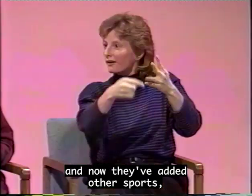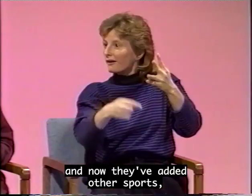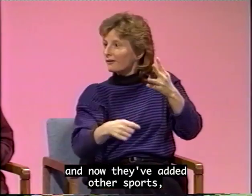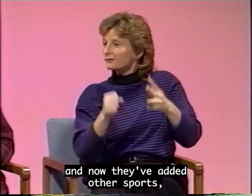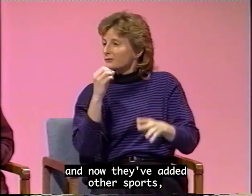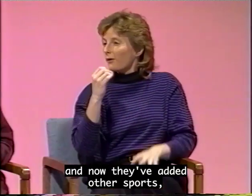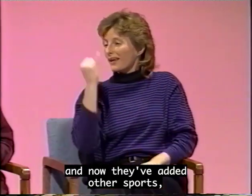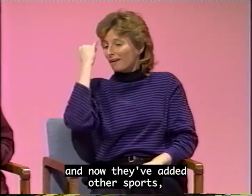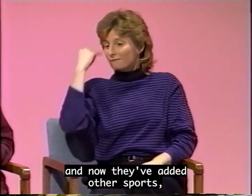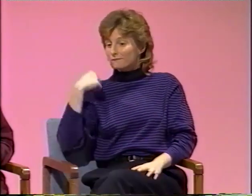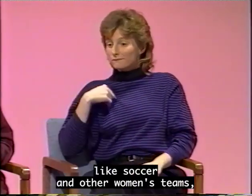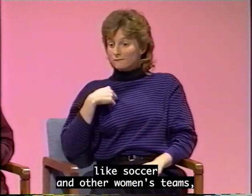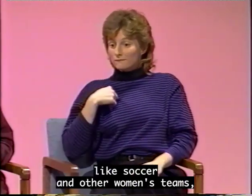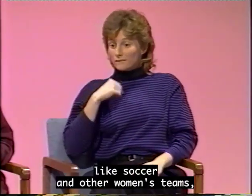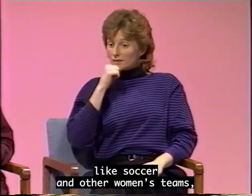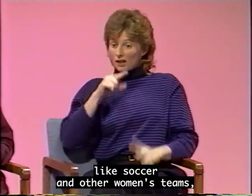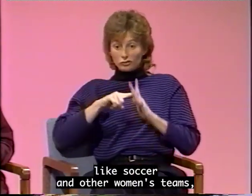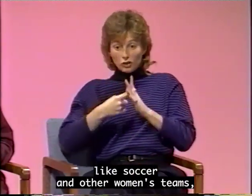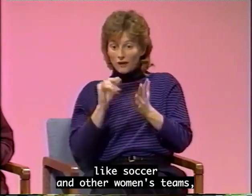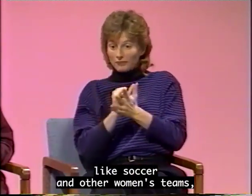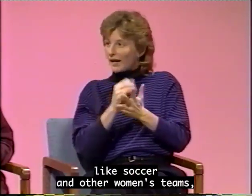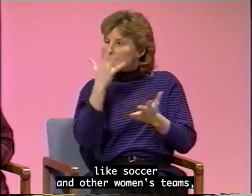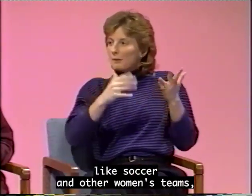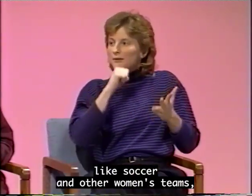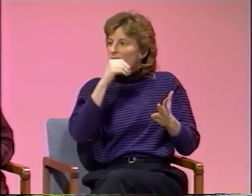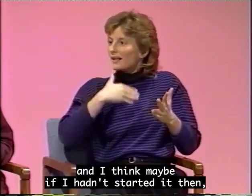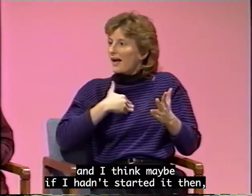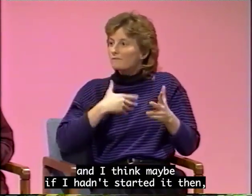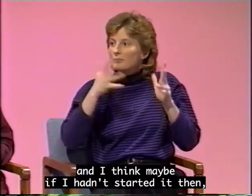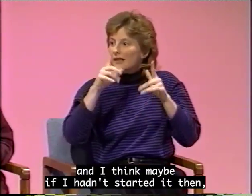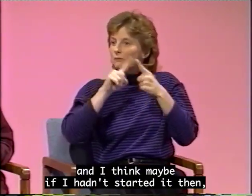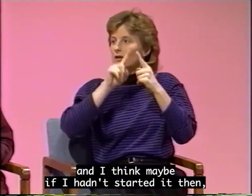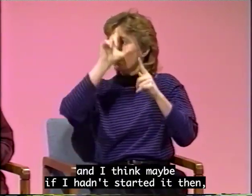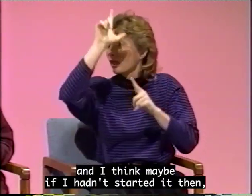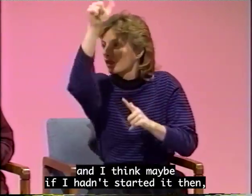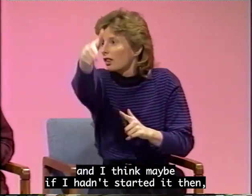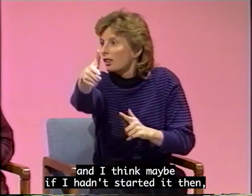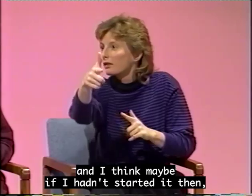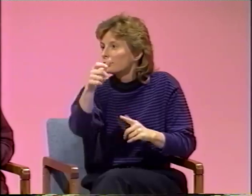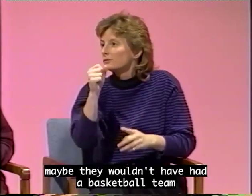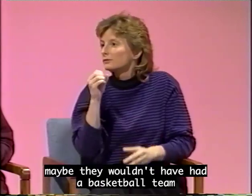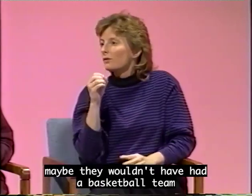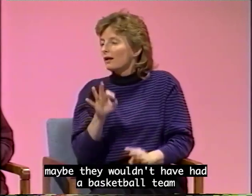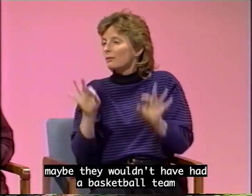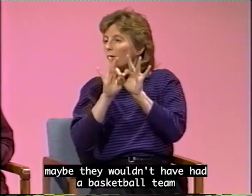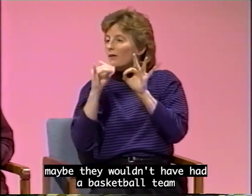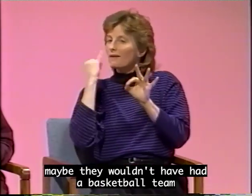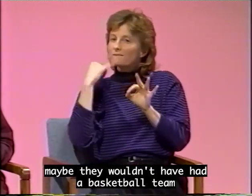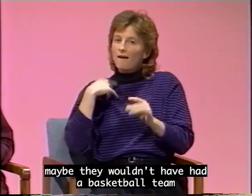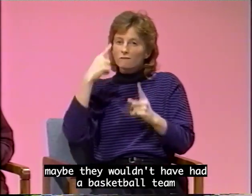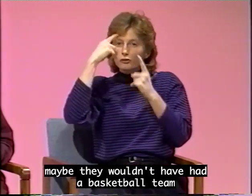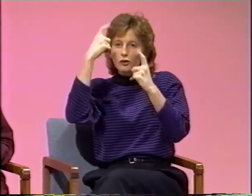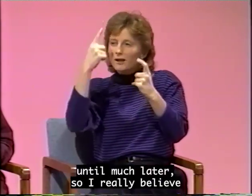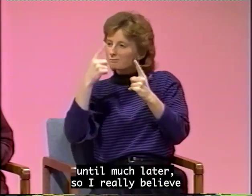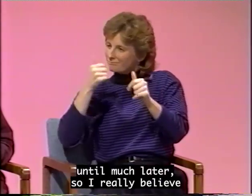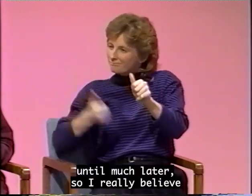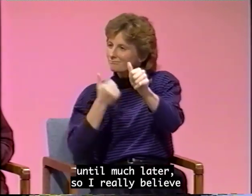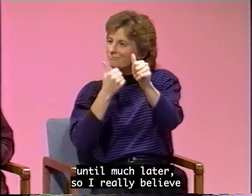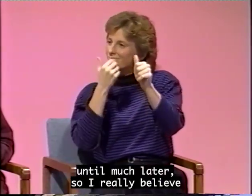they've added other sports like soccer and other women's teams. And I think maybe if I hadn't started it then, maybe they wouldn't have had a basketball team until much later. So I